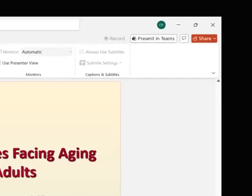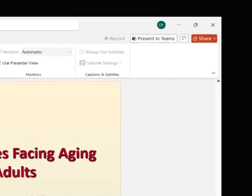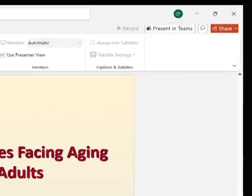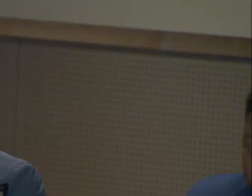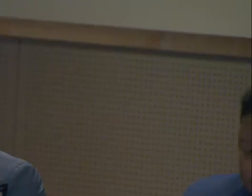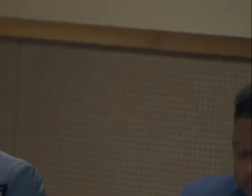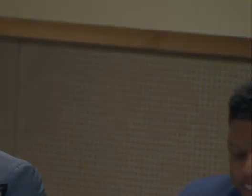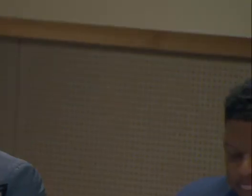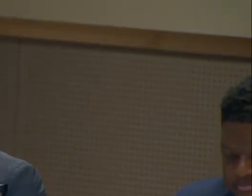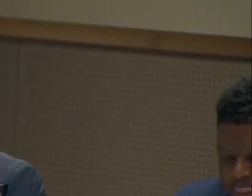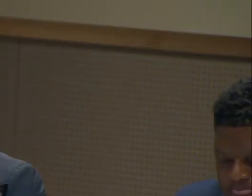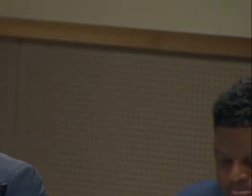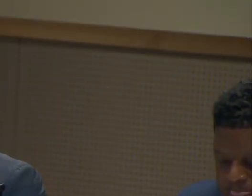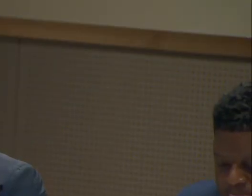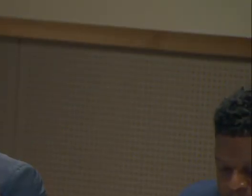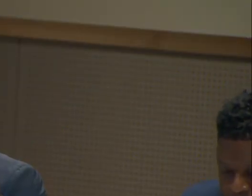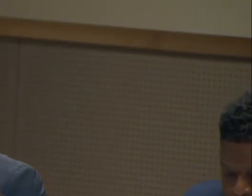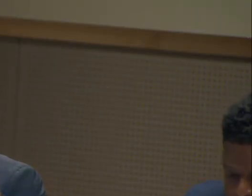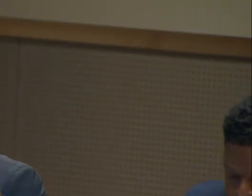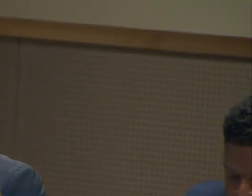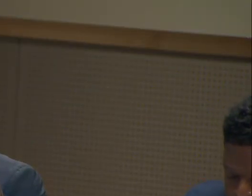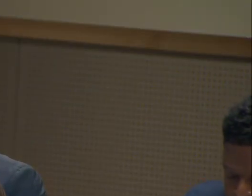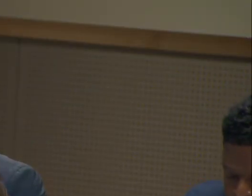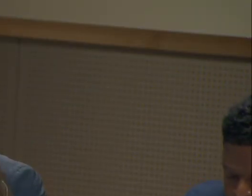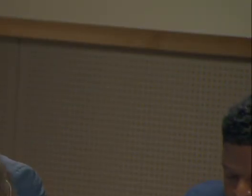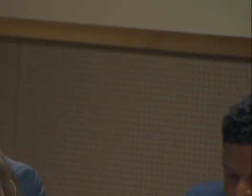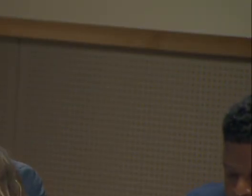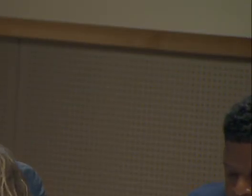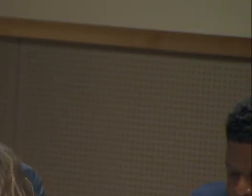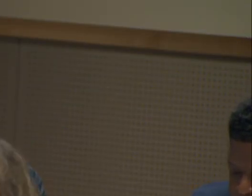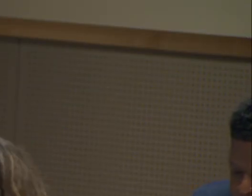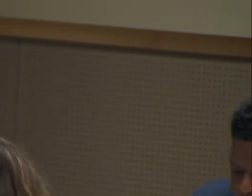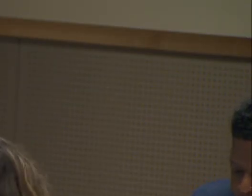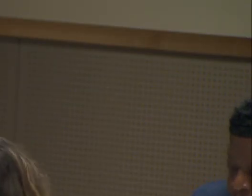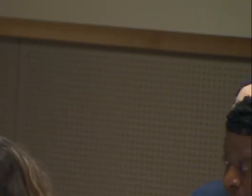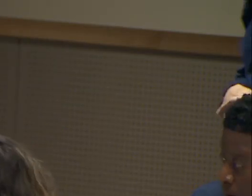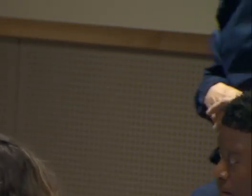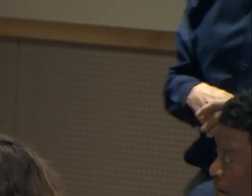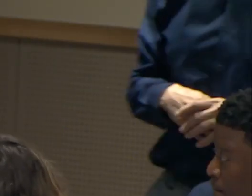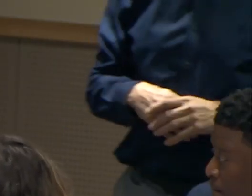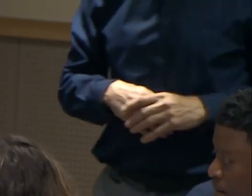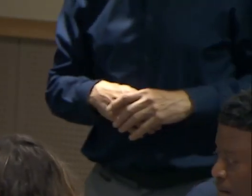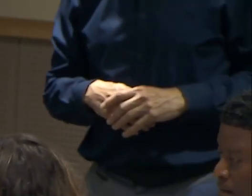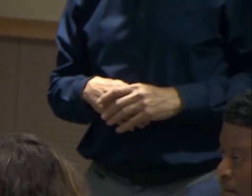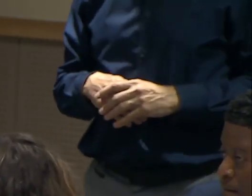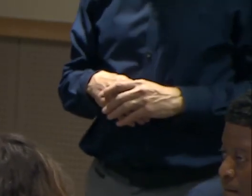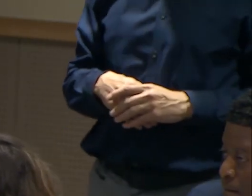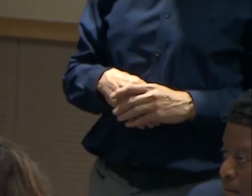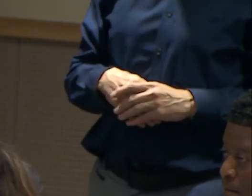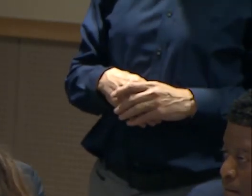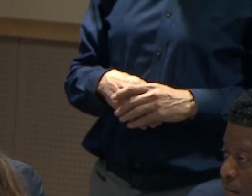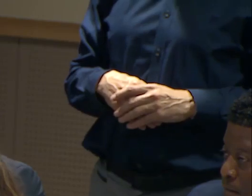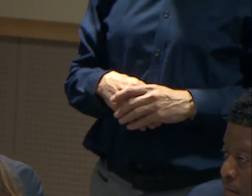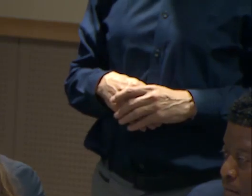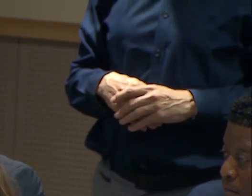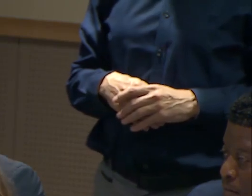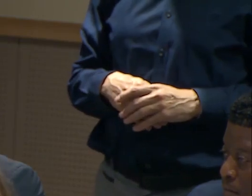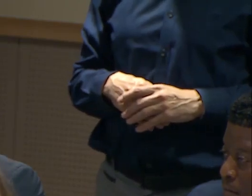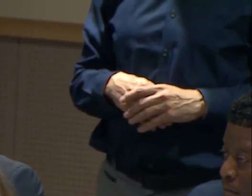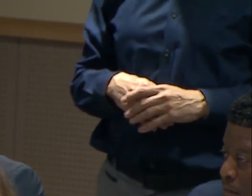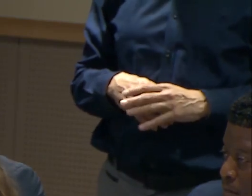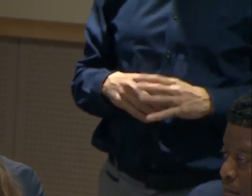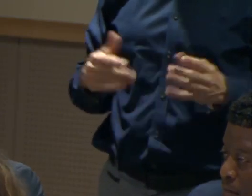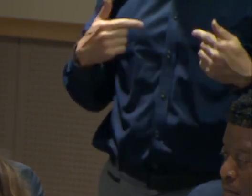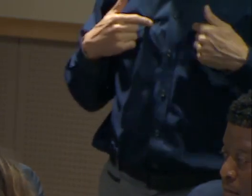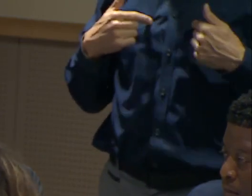definitely, just looking at that presentation, I saw, let's say, a lot of things resonated as an autistic person myself. So it's important to keep